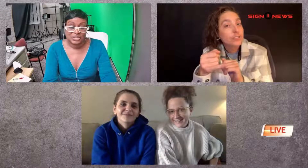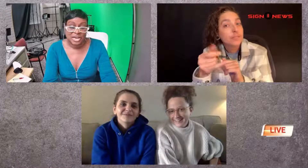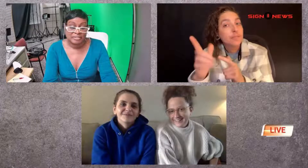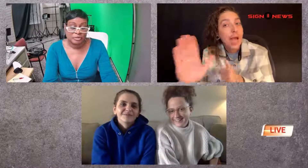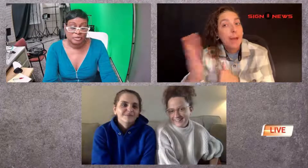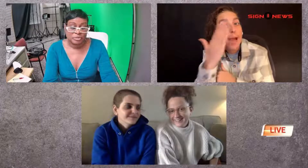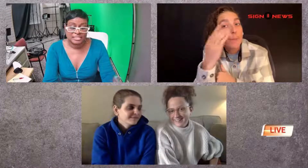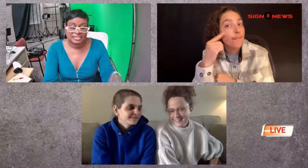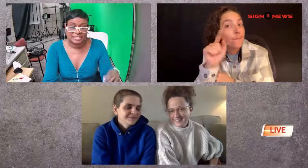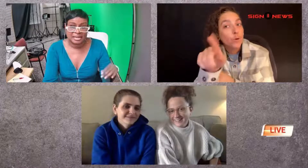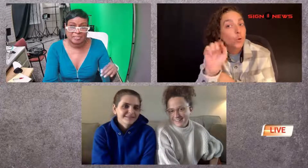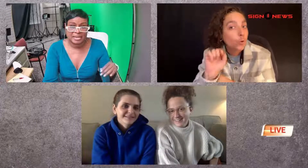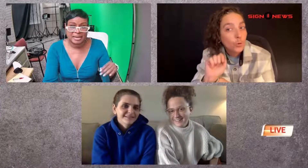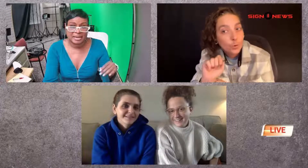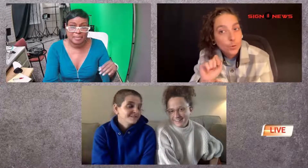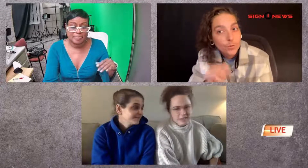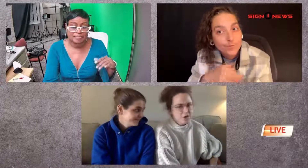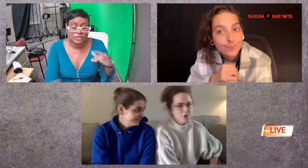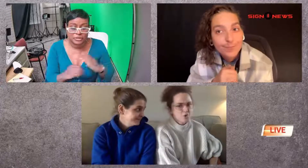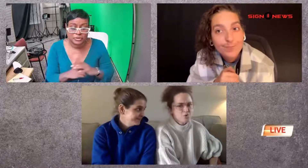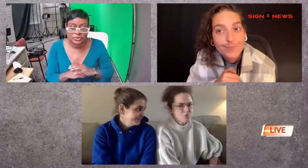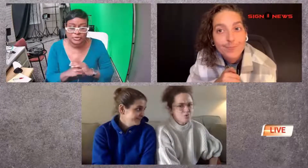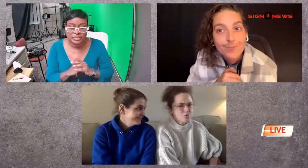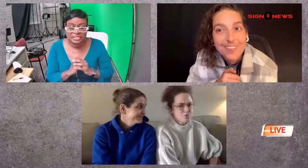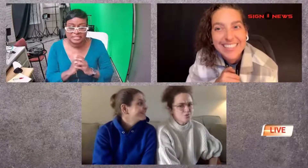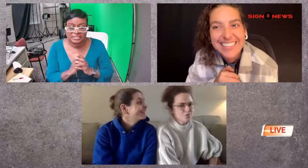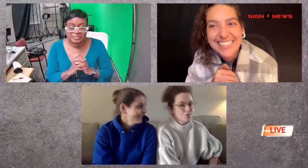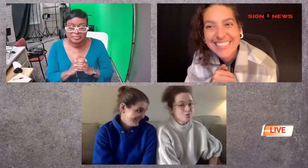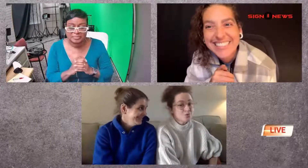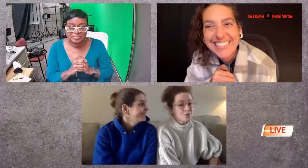you got any future projects coming up for you?